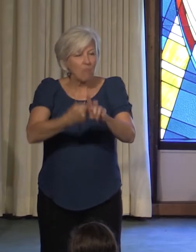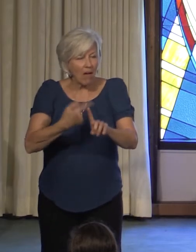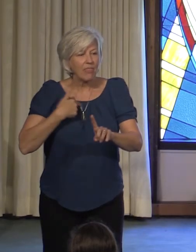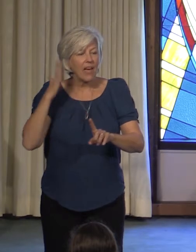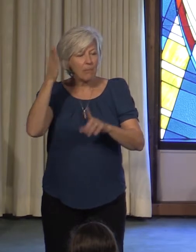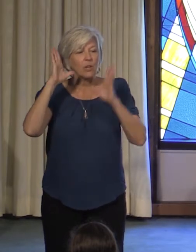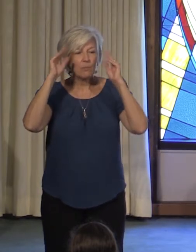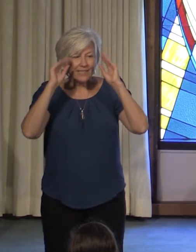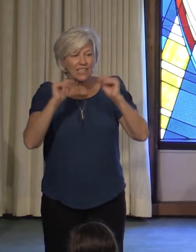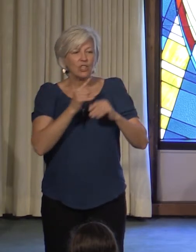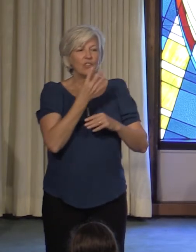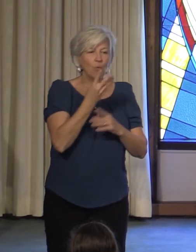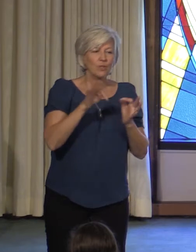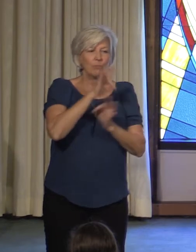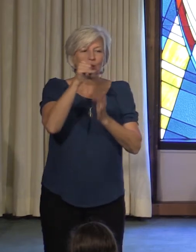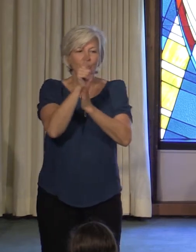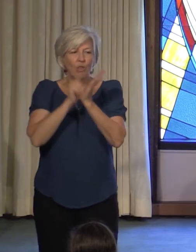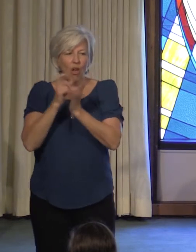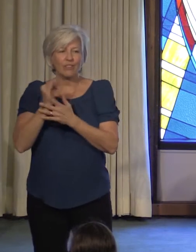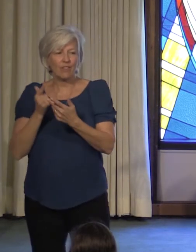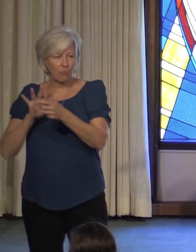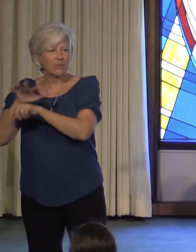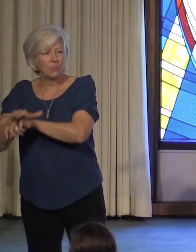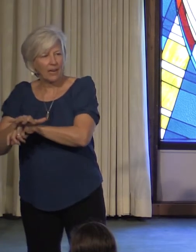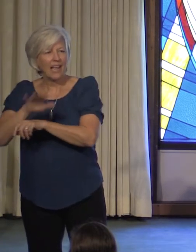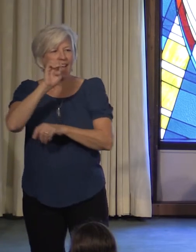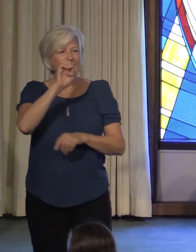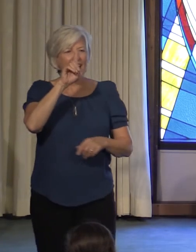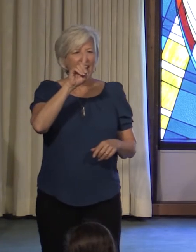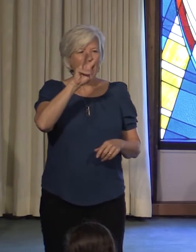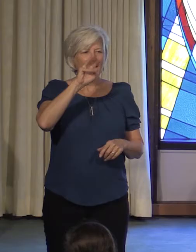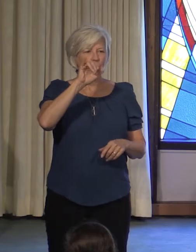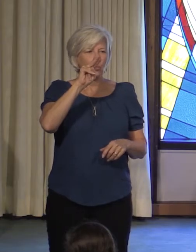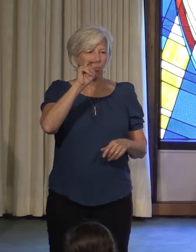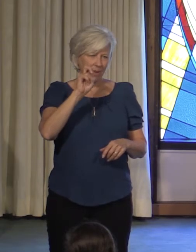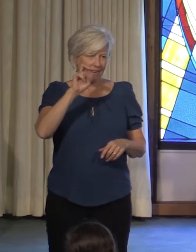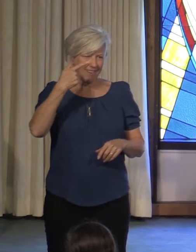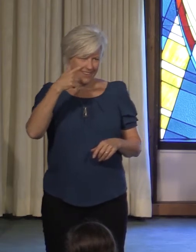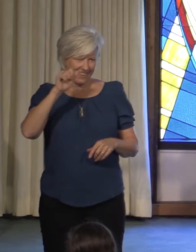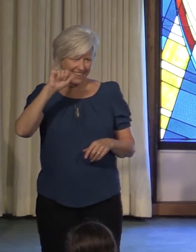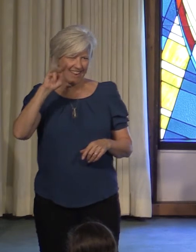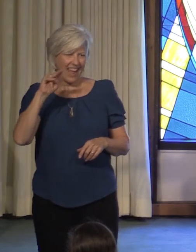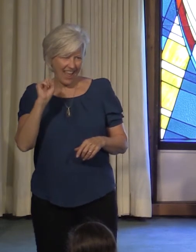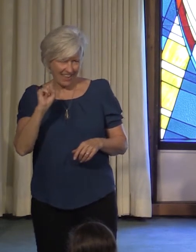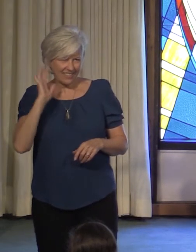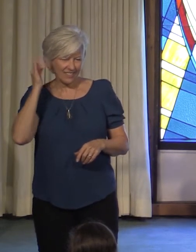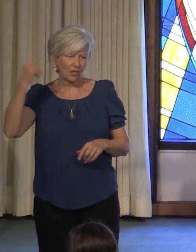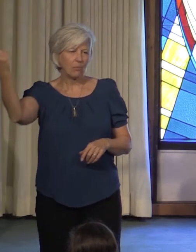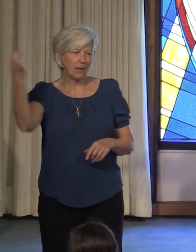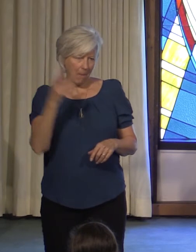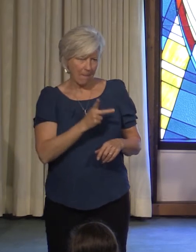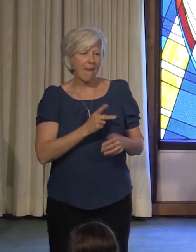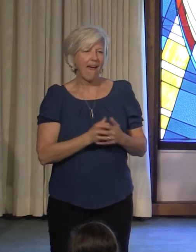Laws of Prosperity, and even one Sunday next month, Edwin's going to come back and get us spun up. So that'll be some good stuff.